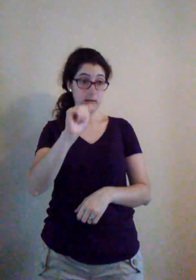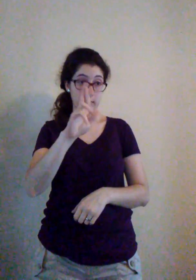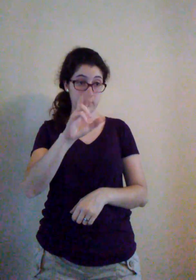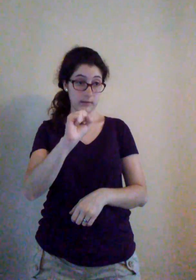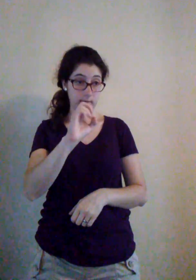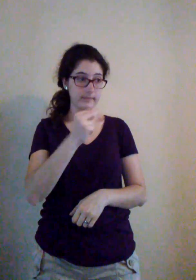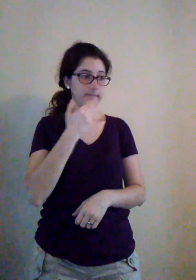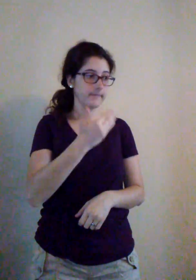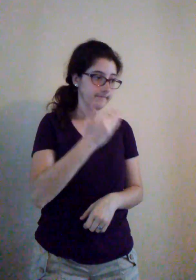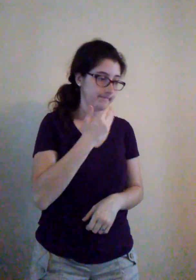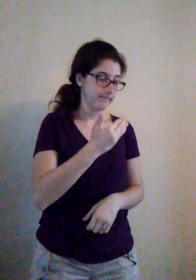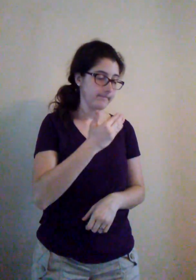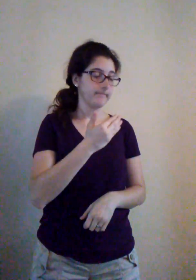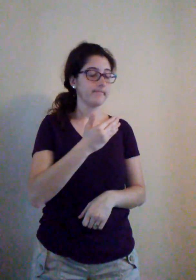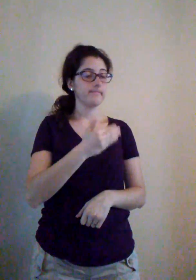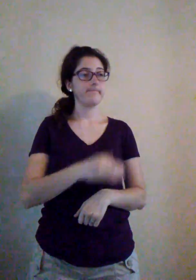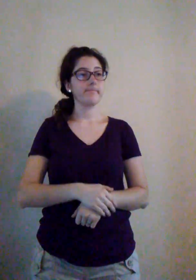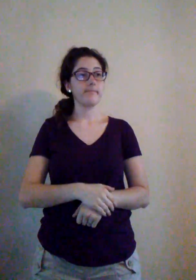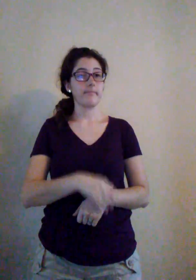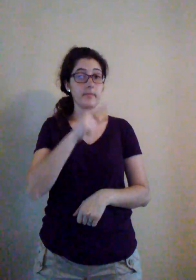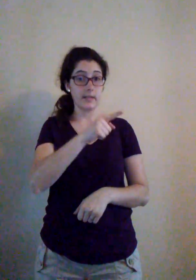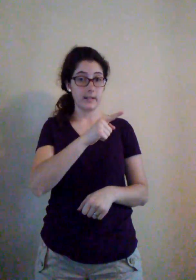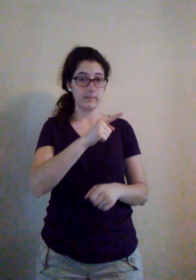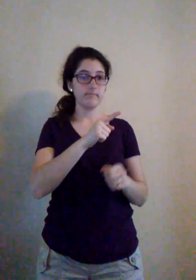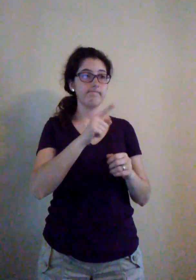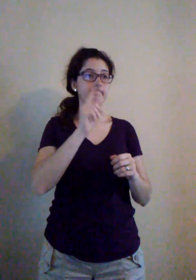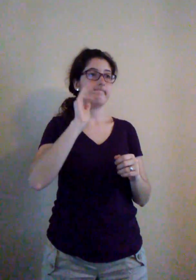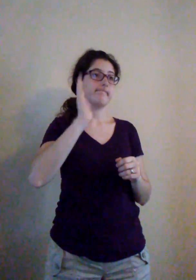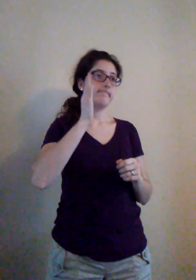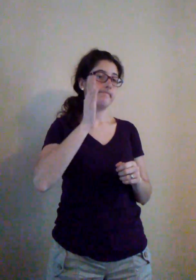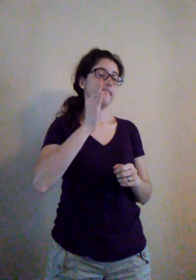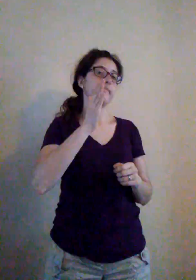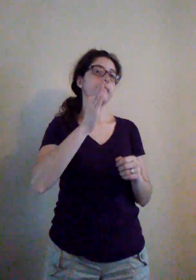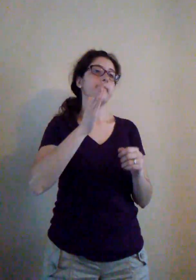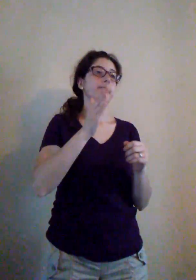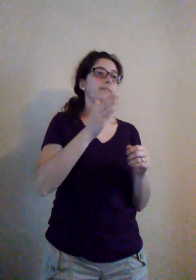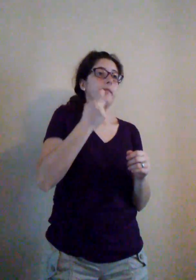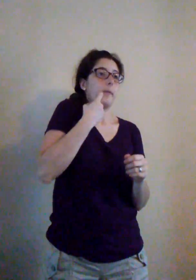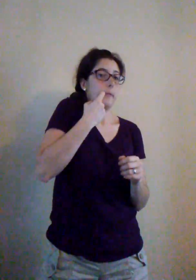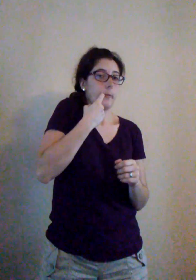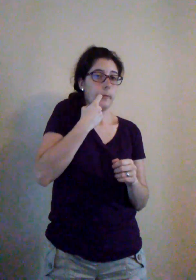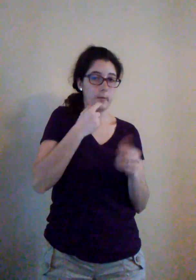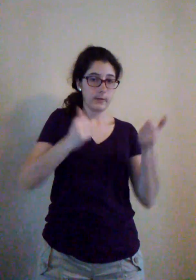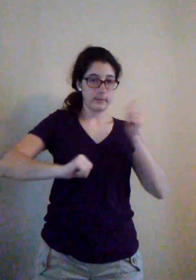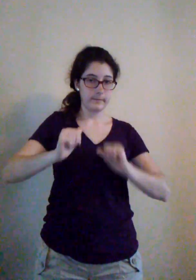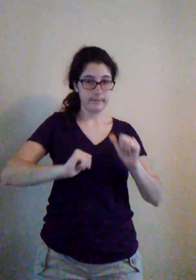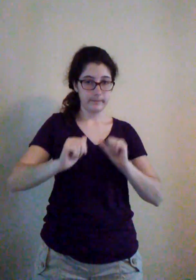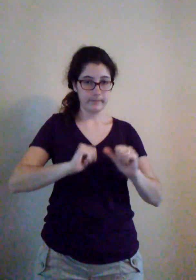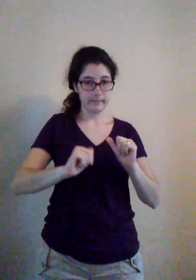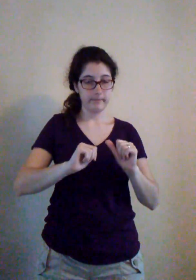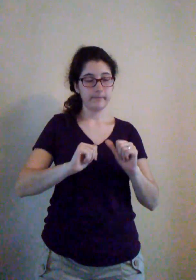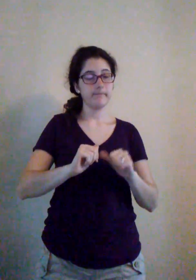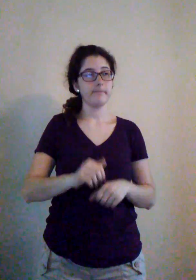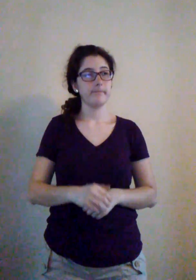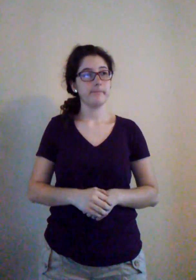Carson, who appeared in the last 3 episodes, and he appeared earlier in a special episode to help us think through the consequences of the SCOTUS ruling on